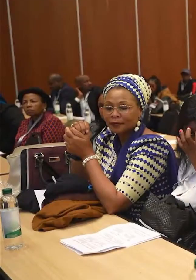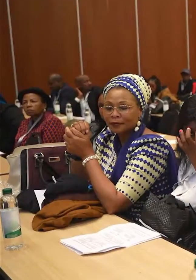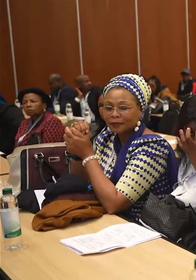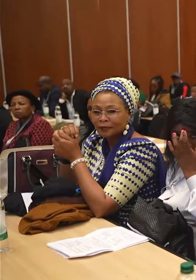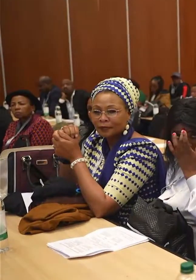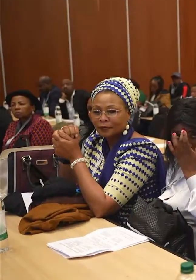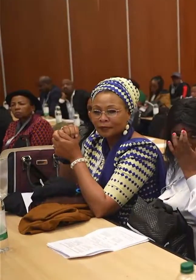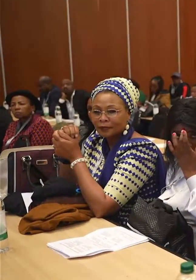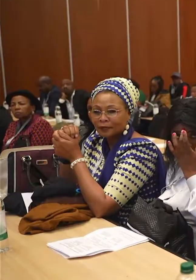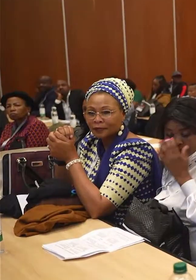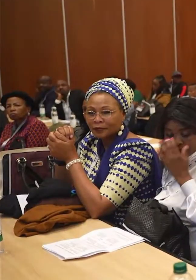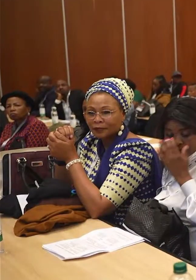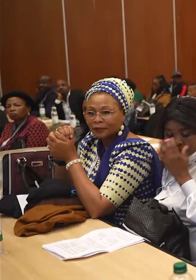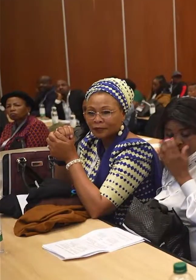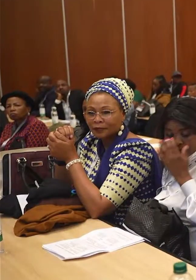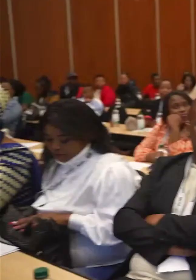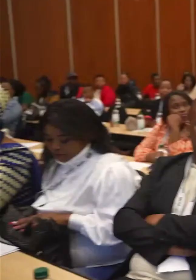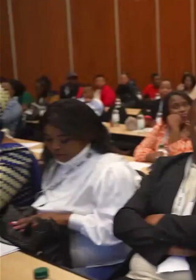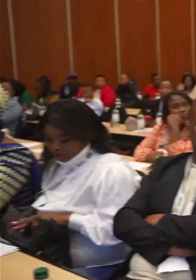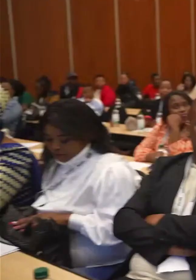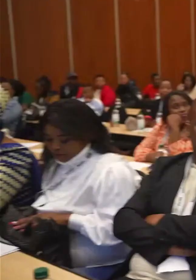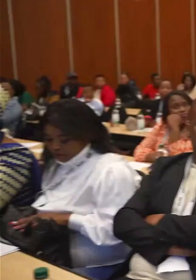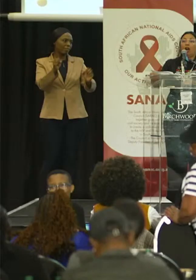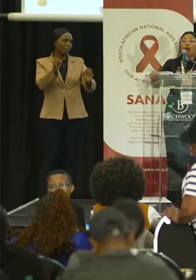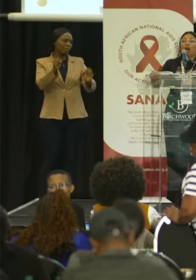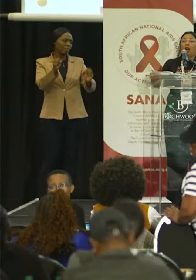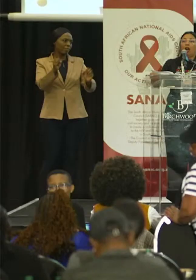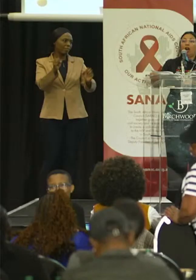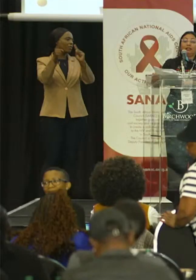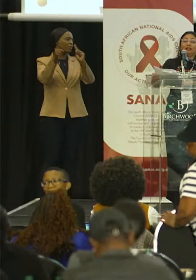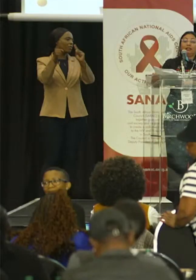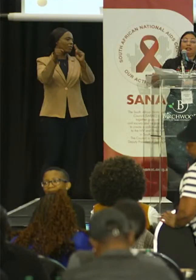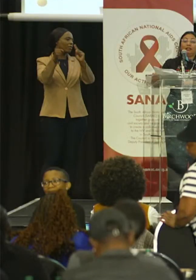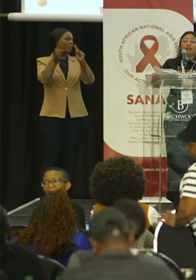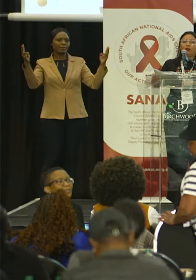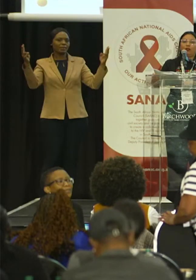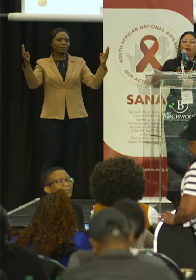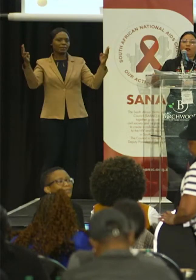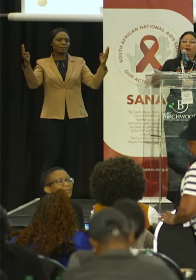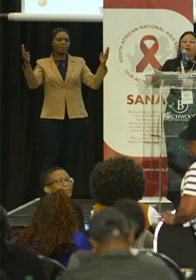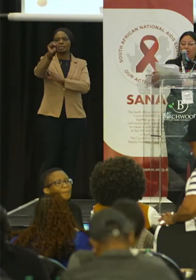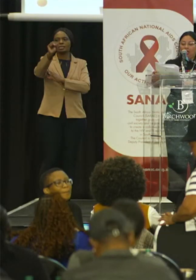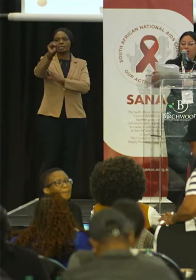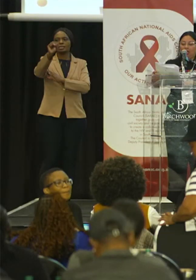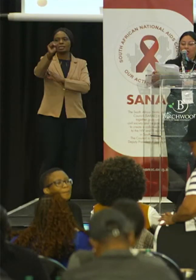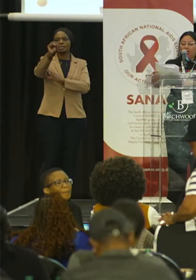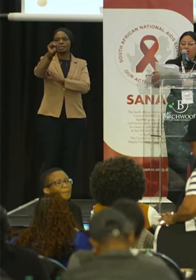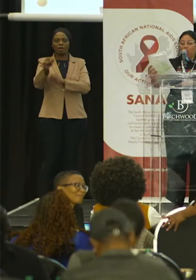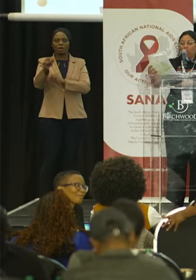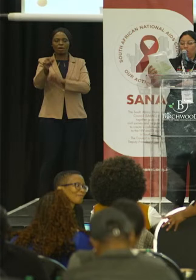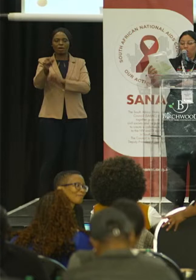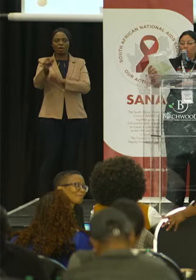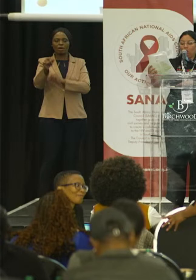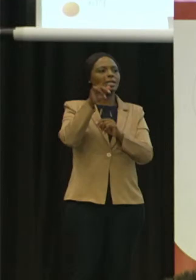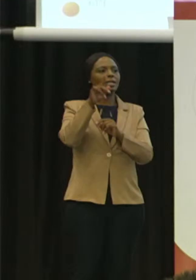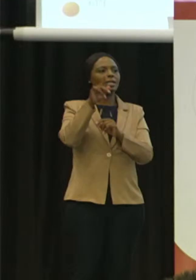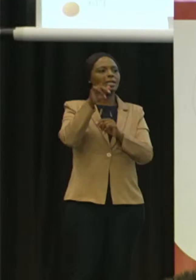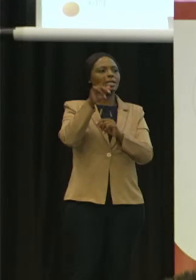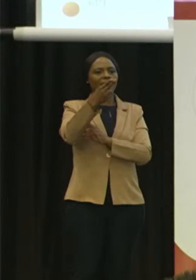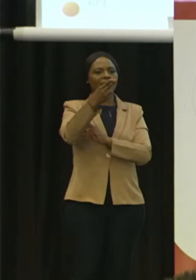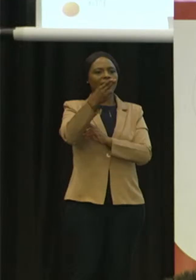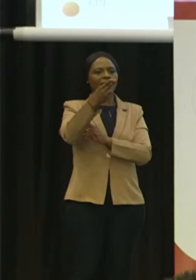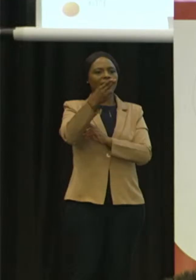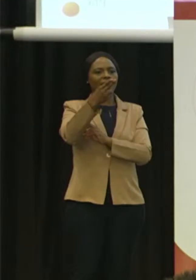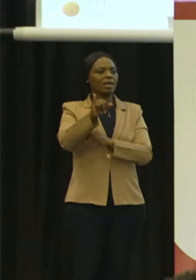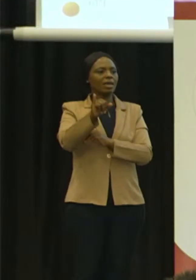some tributes from key populations. So I'd like to acknowledge Sisanda from TB HIV Care that will be talking,